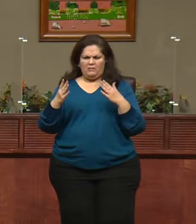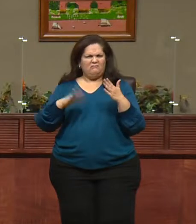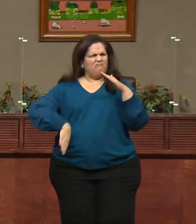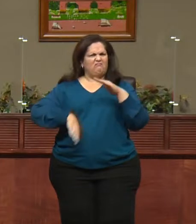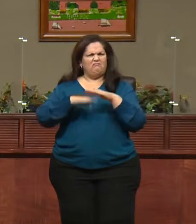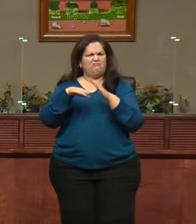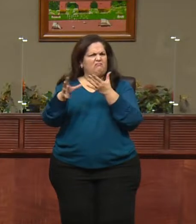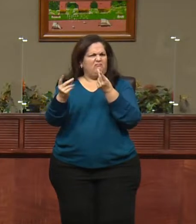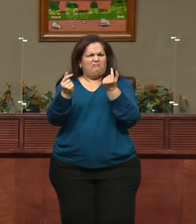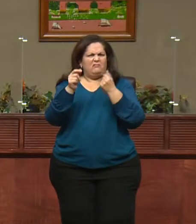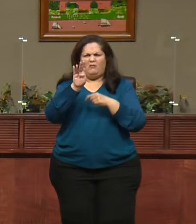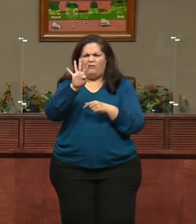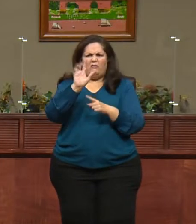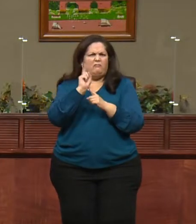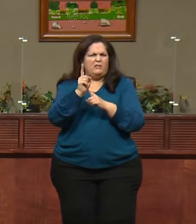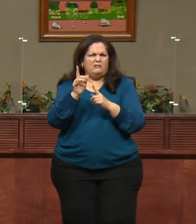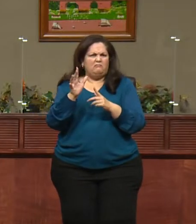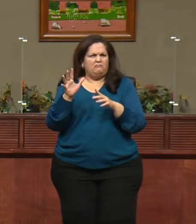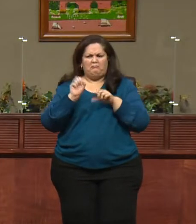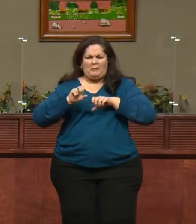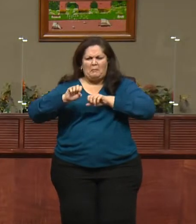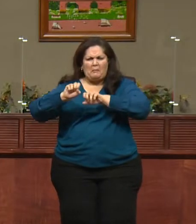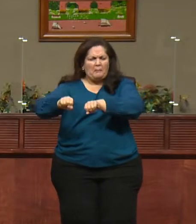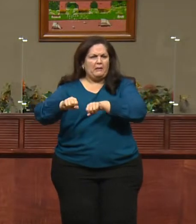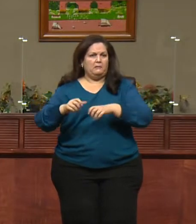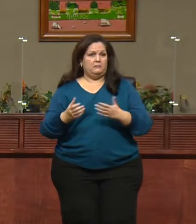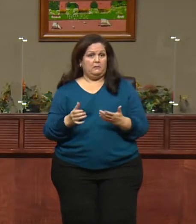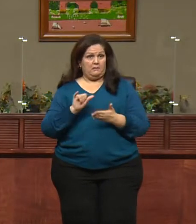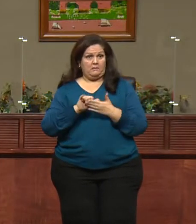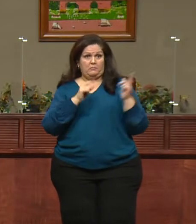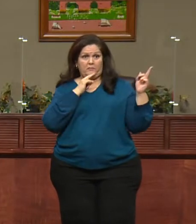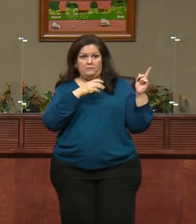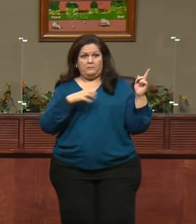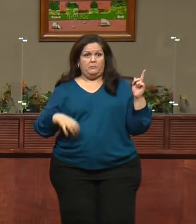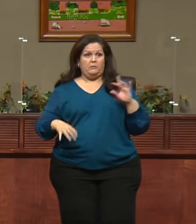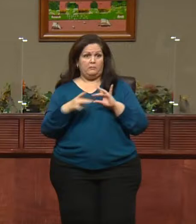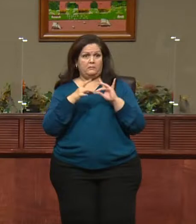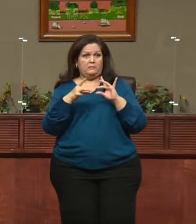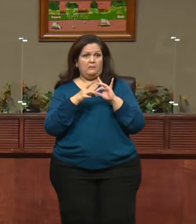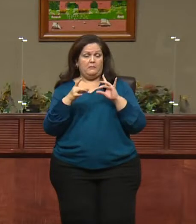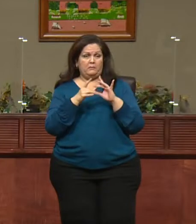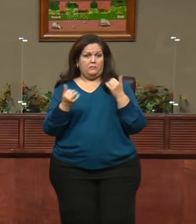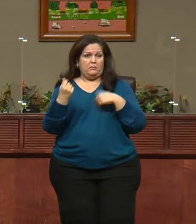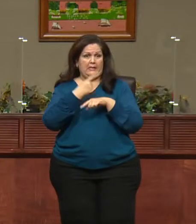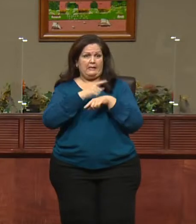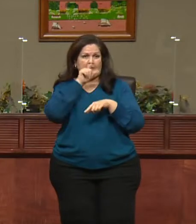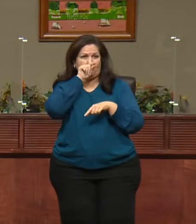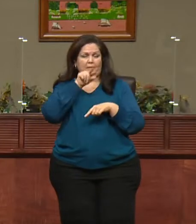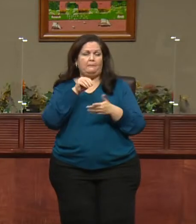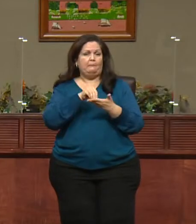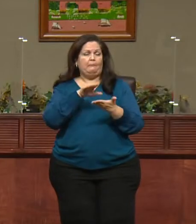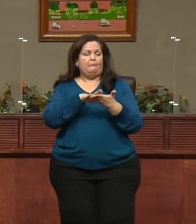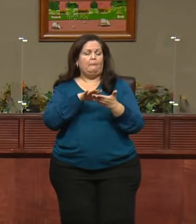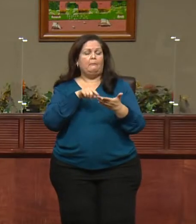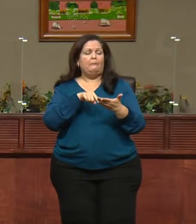in 45 minutes. And that's what happened when the mayor was saying his tweet today. When